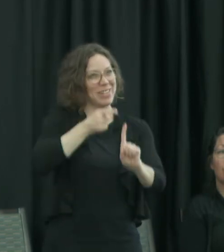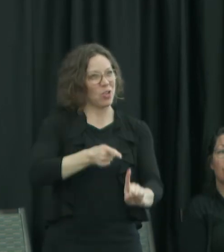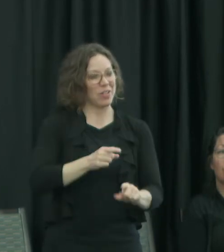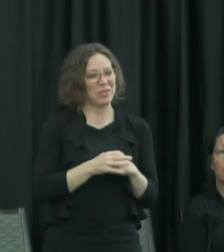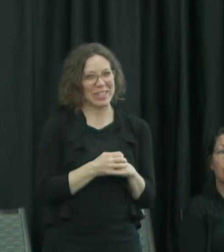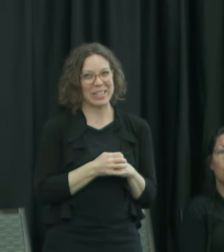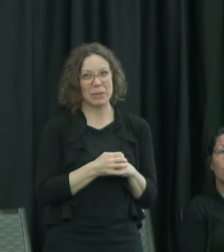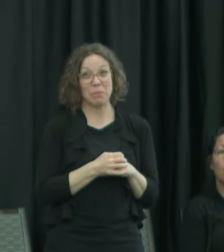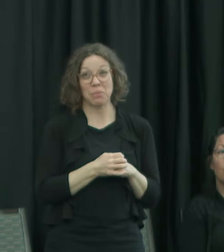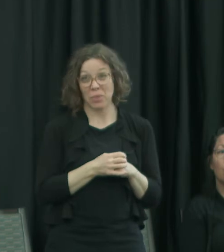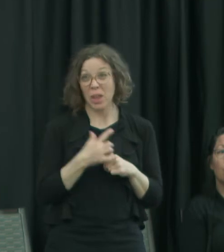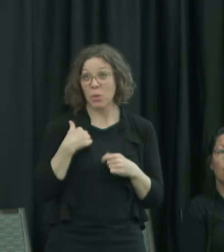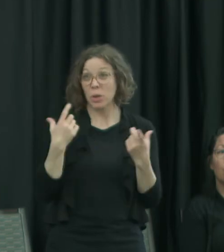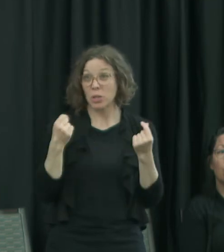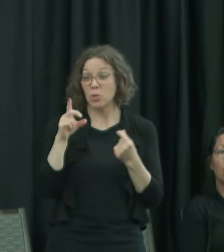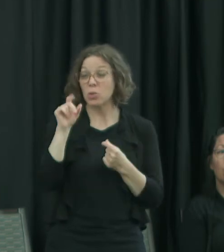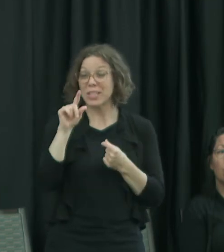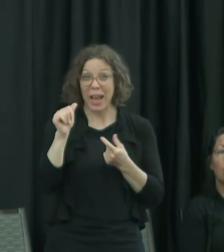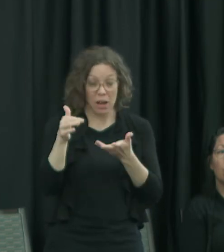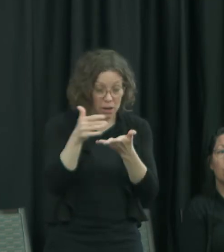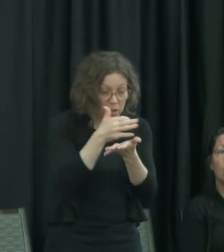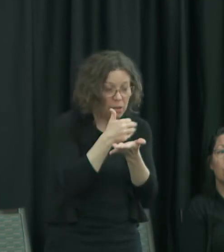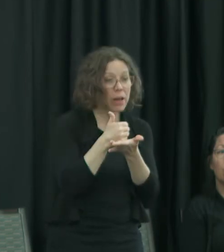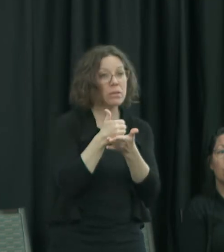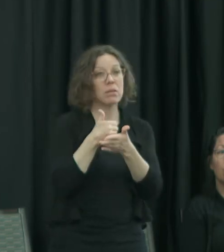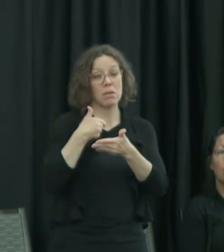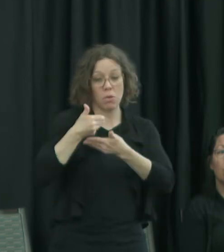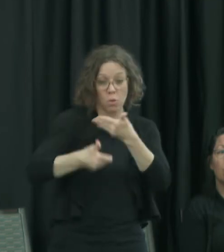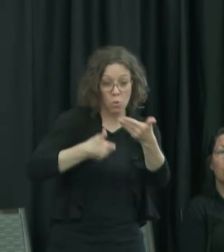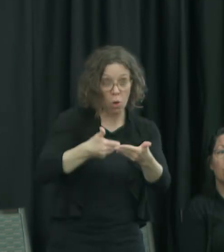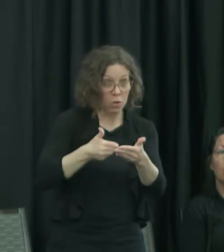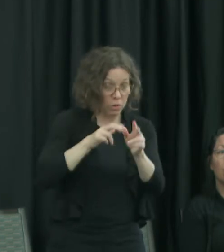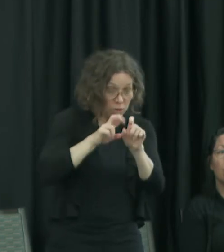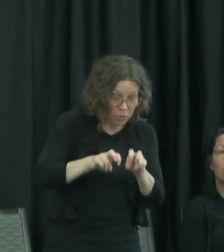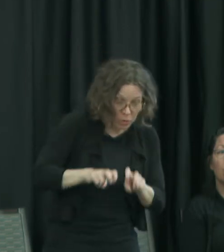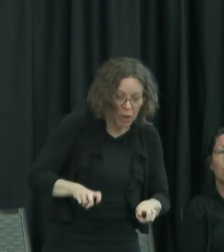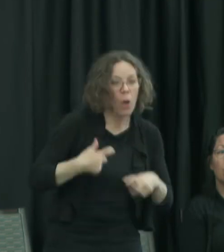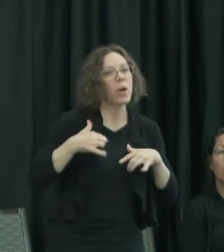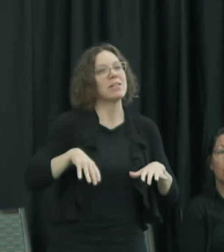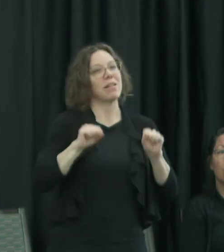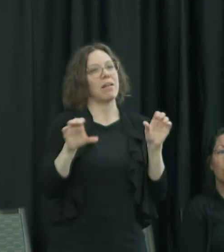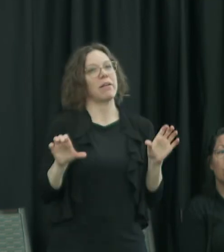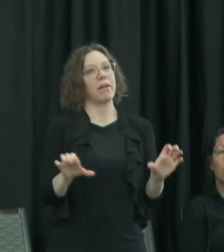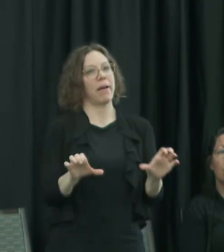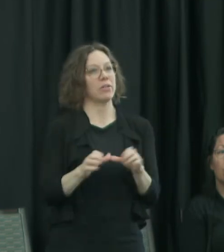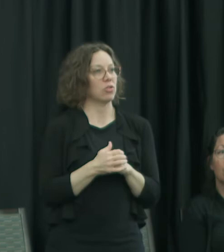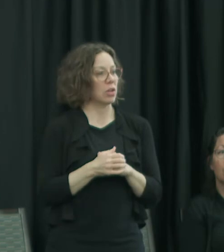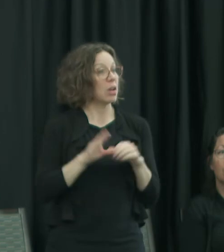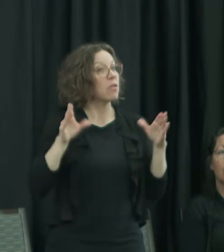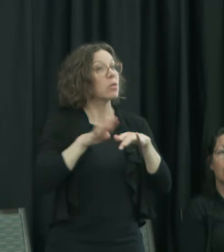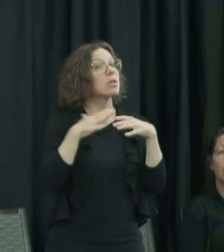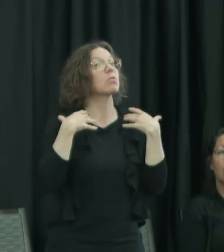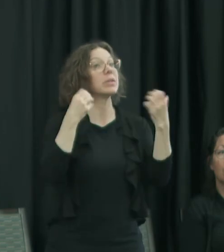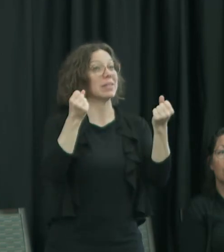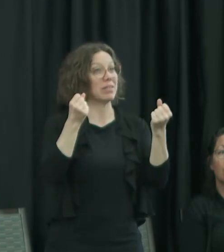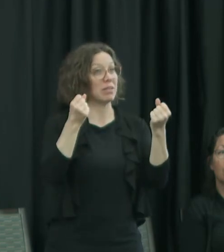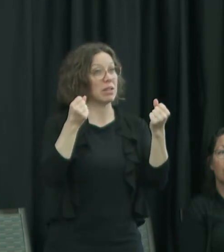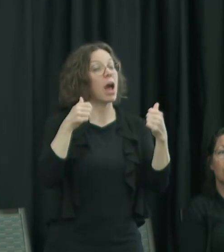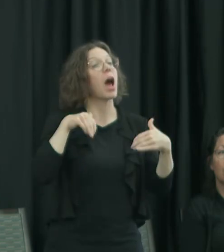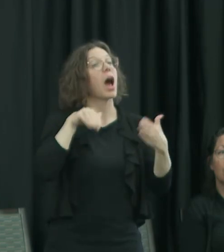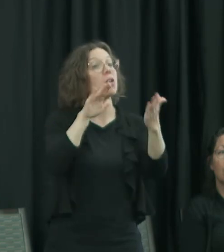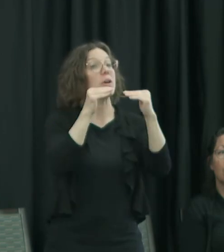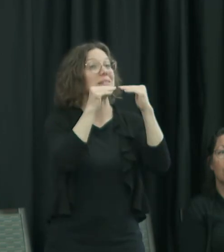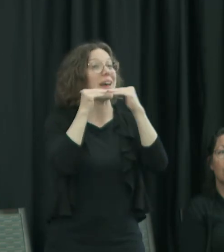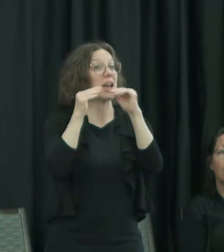is not only collecting data and tracking progress, we are taking action. A focus on resiliency and addressing issues of equity